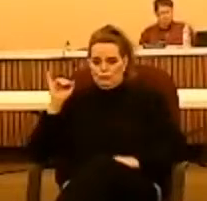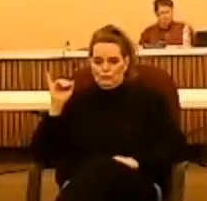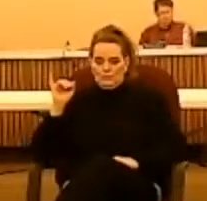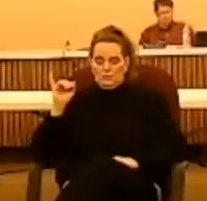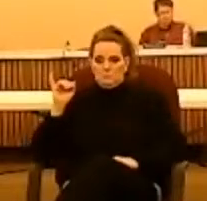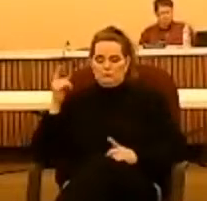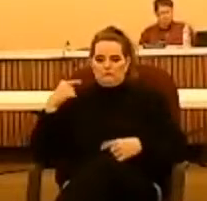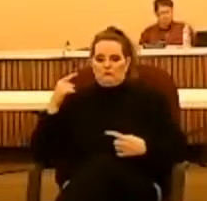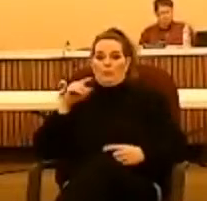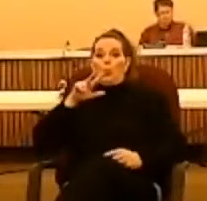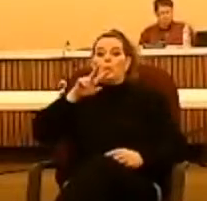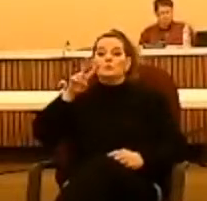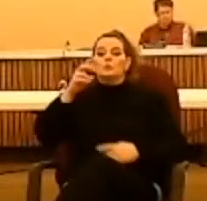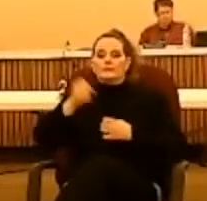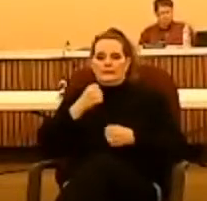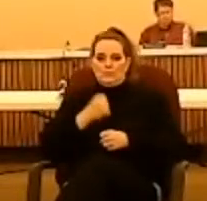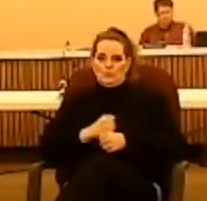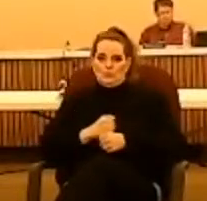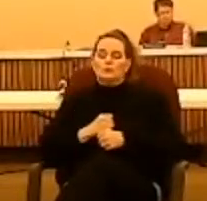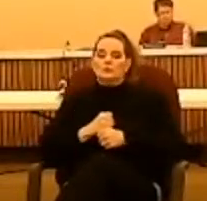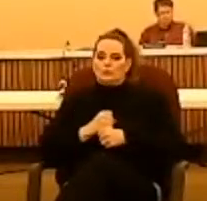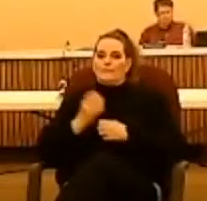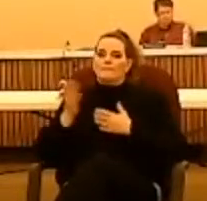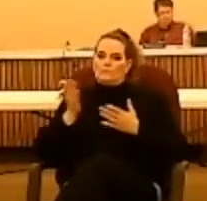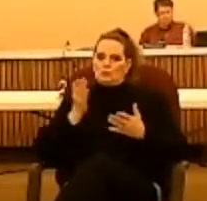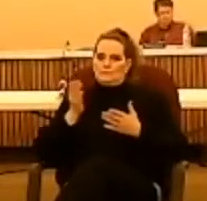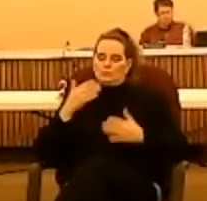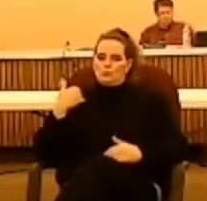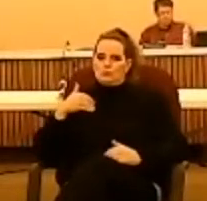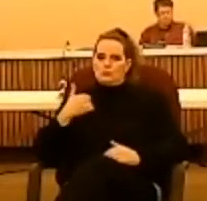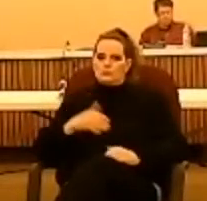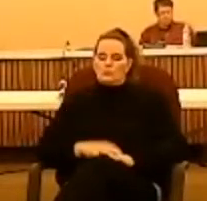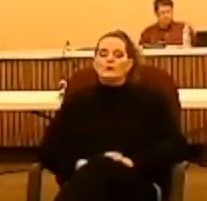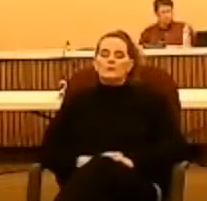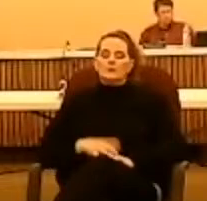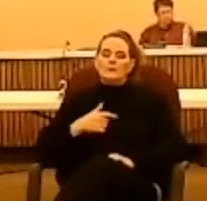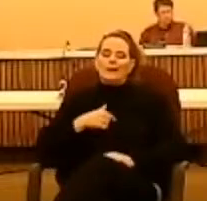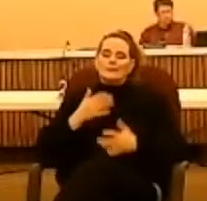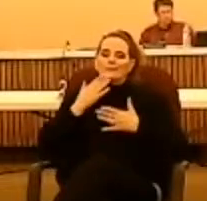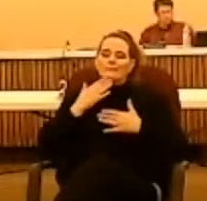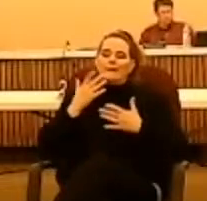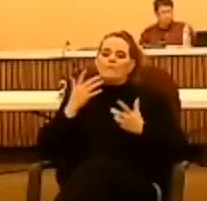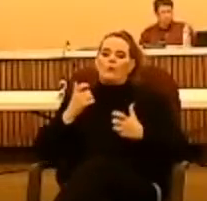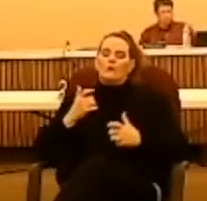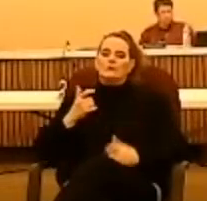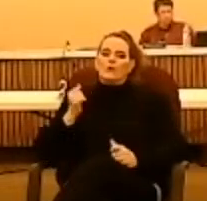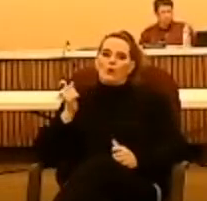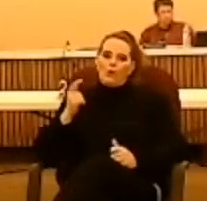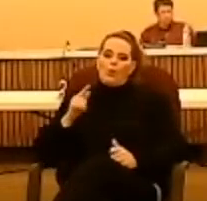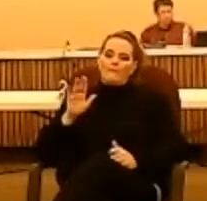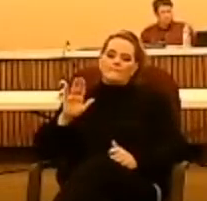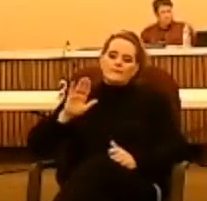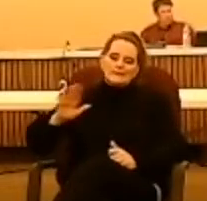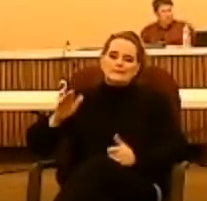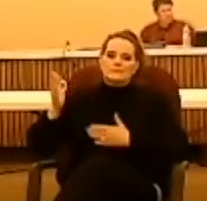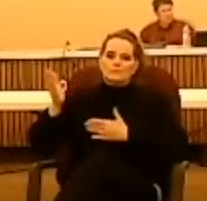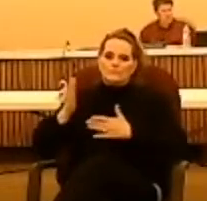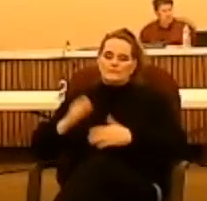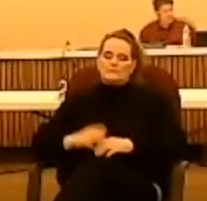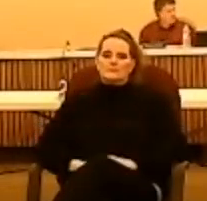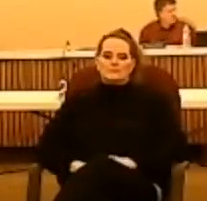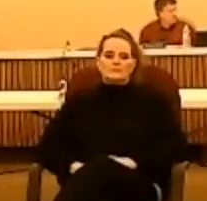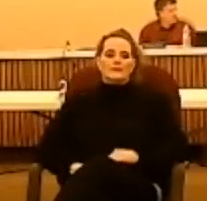the past 32 years. And I'd like to thank him for all his service and dedicated service. Thank you. And